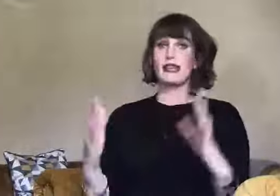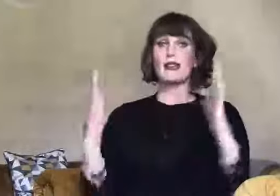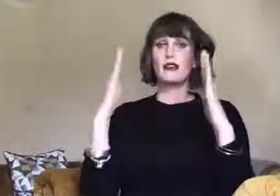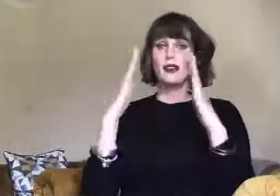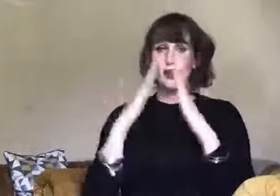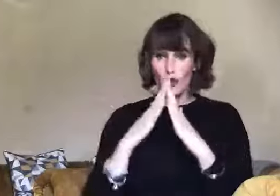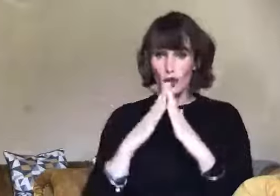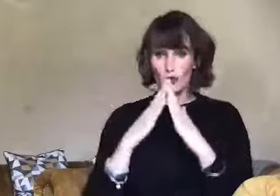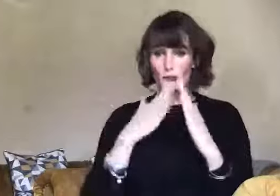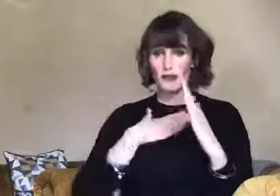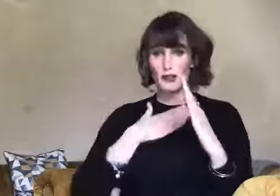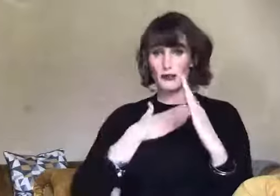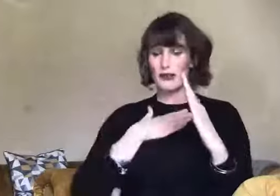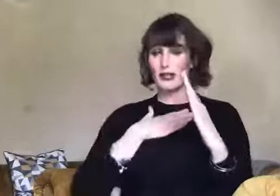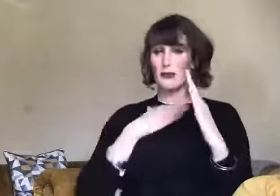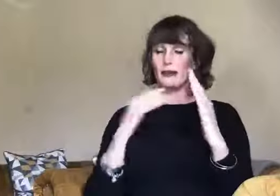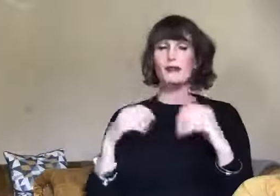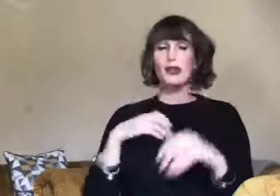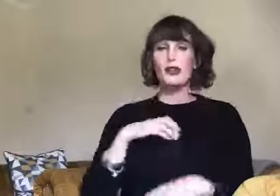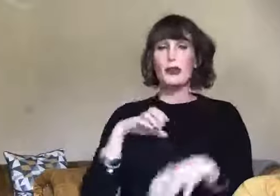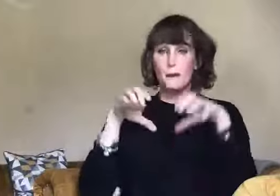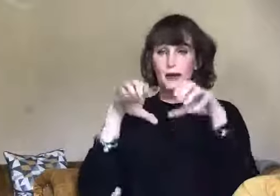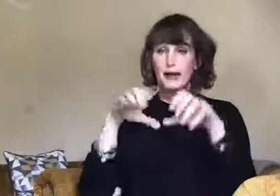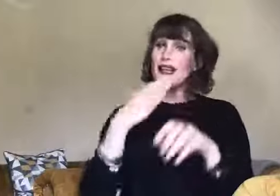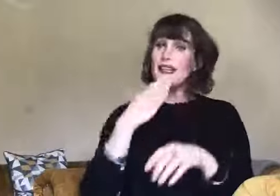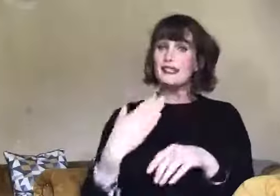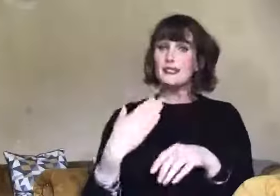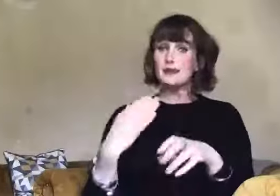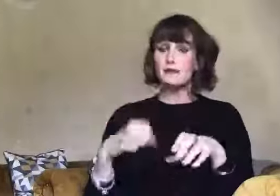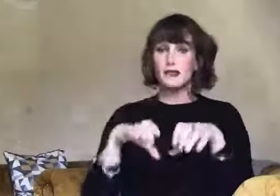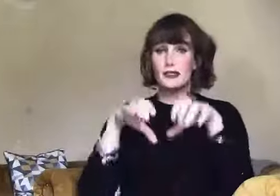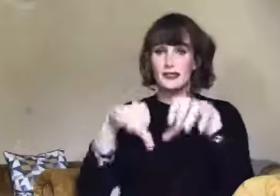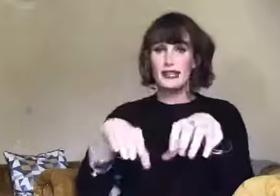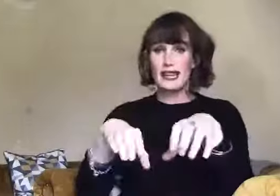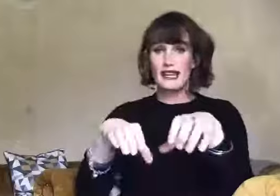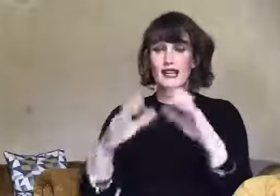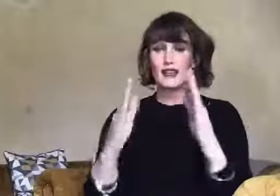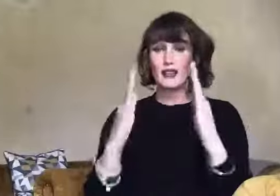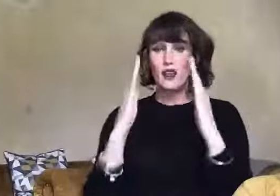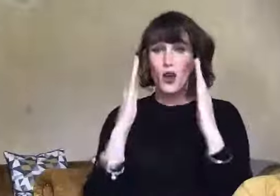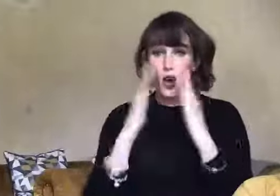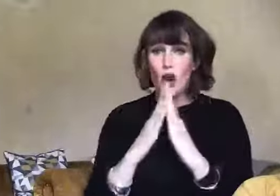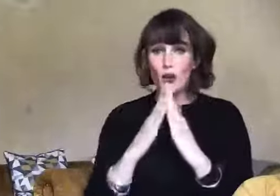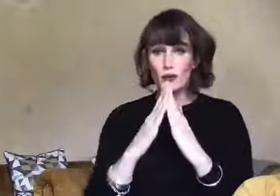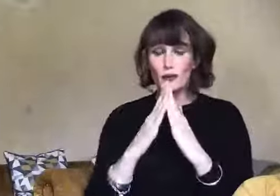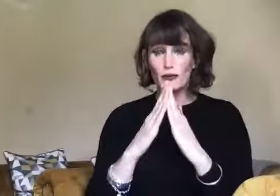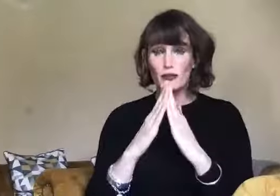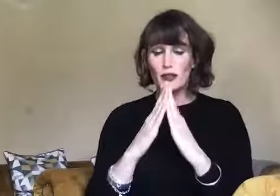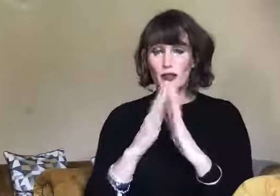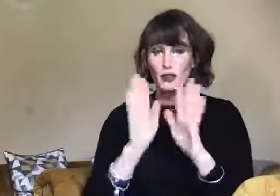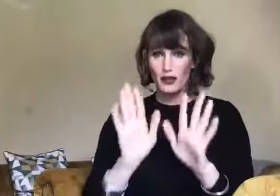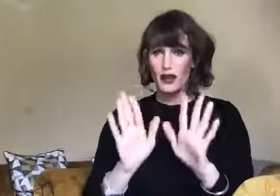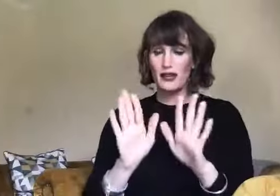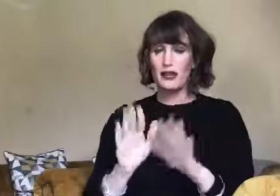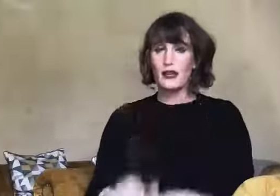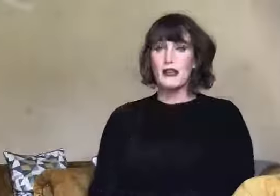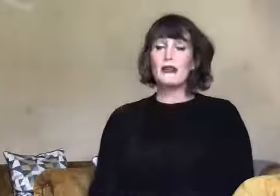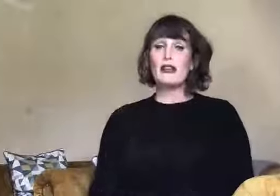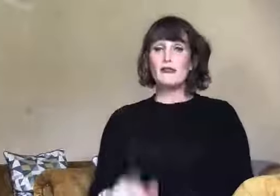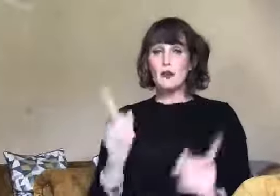stay home. Excuse me, I'm hiccuping. Please stay home. Okay. Now, if you